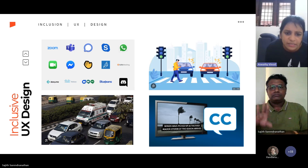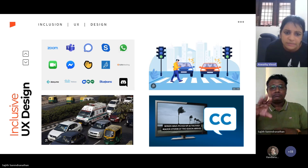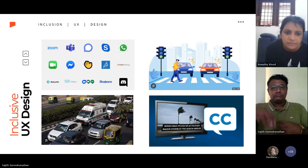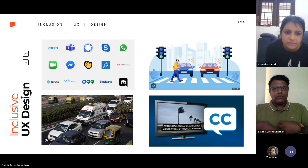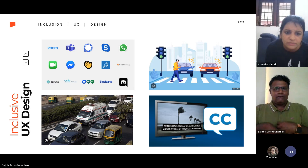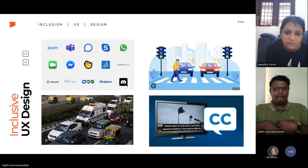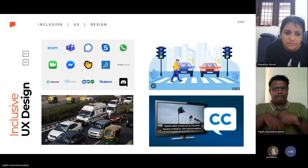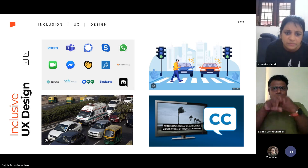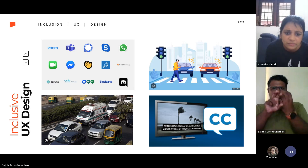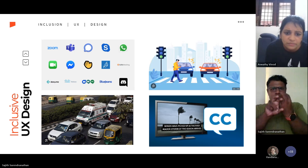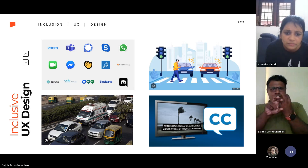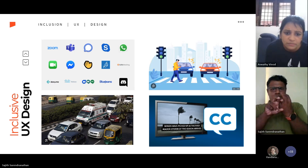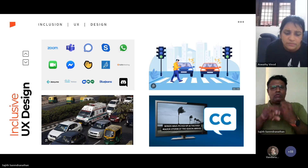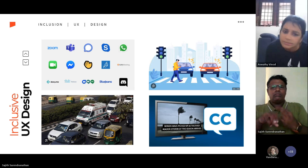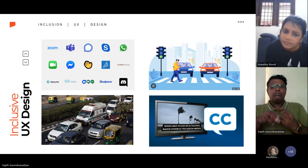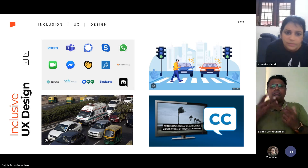examples.